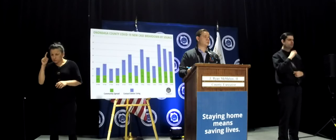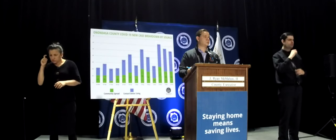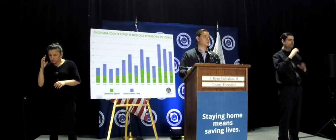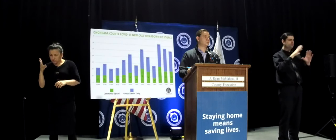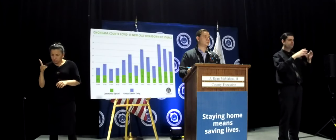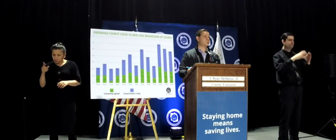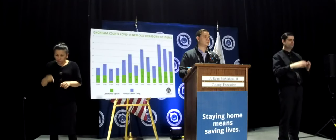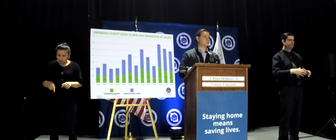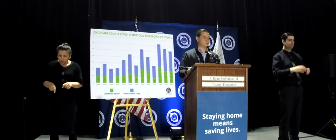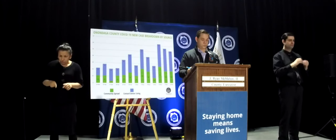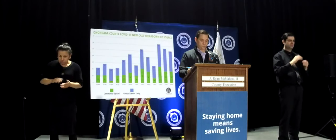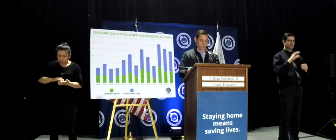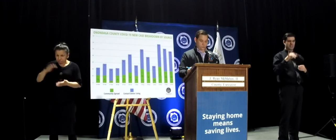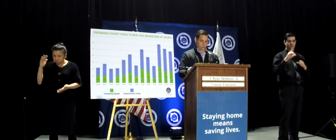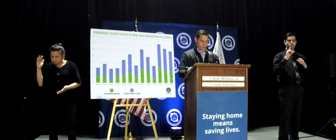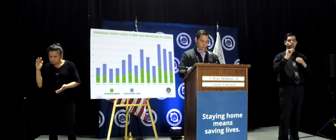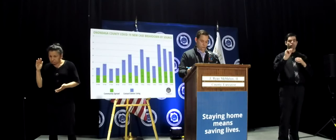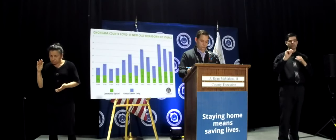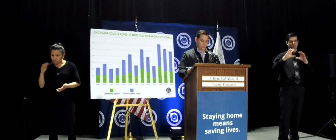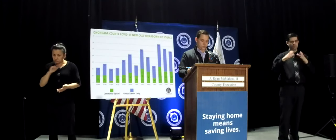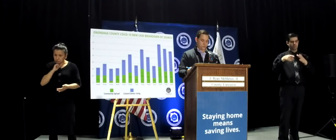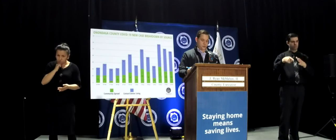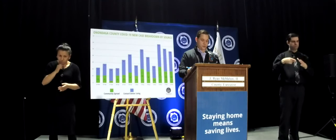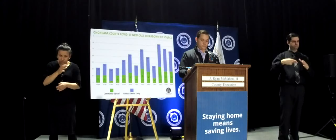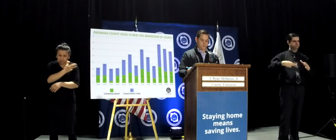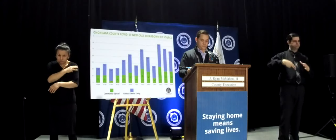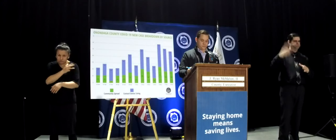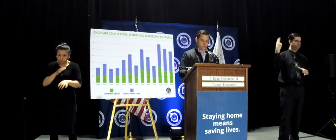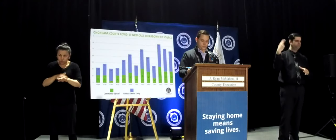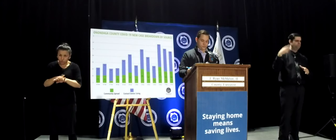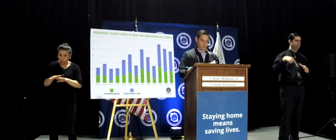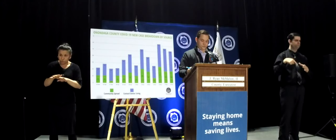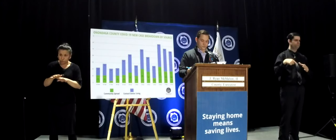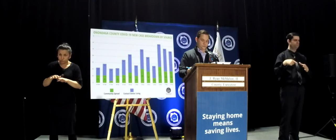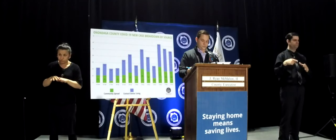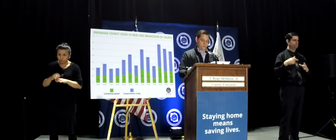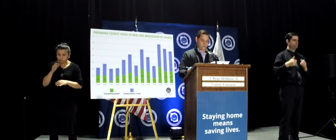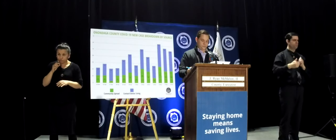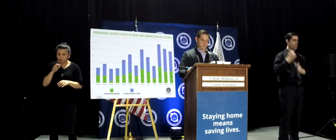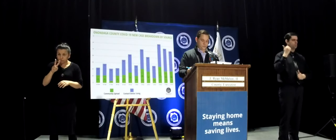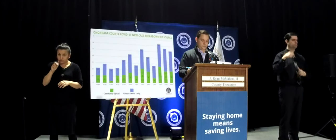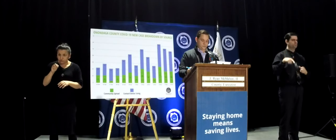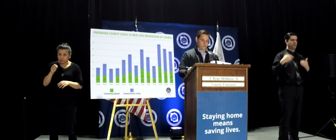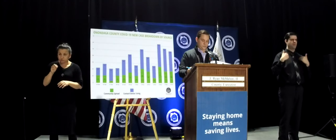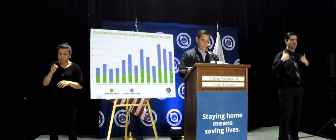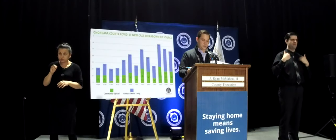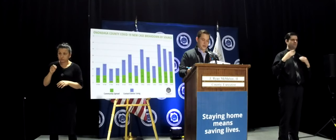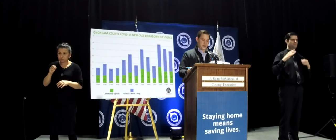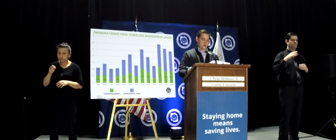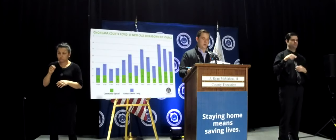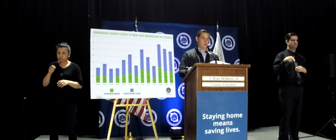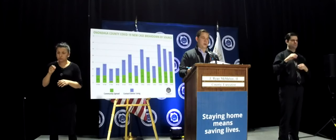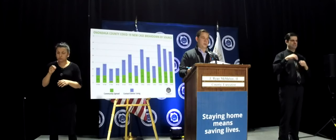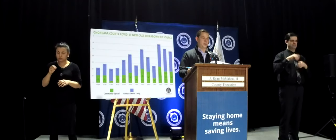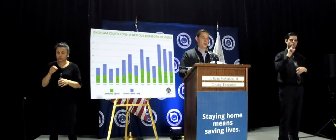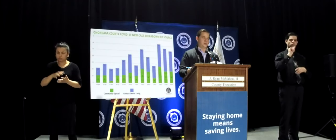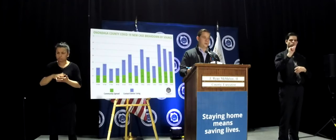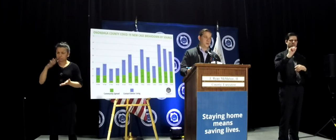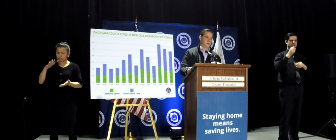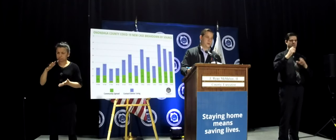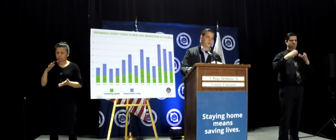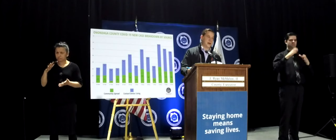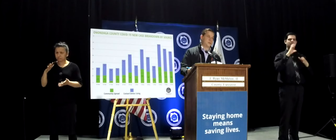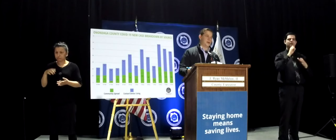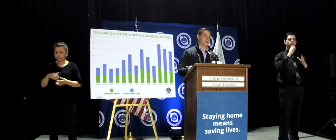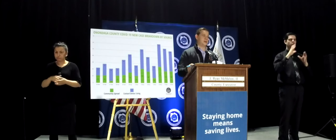the decade with the most cases. Yeah. Which it's been for a few days. Do you read Well, they had a good run in the beginning